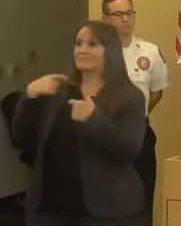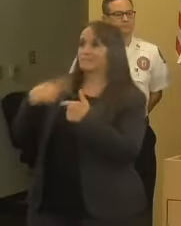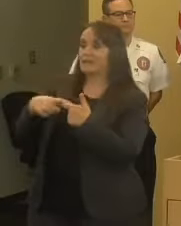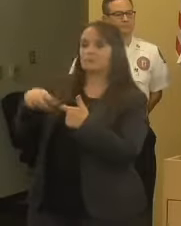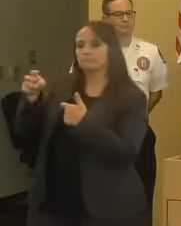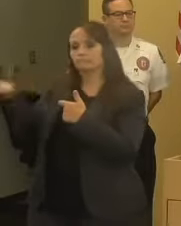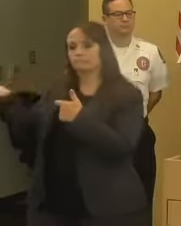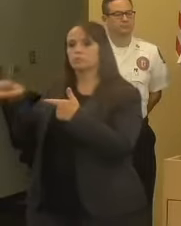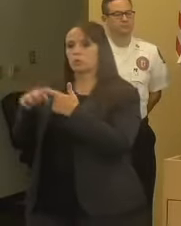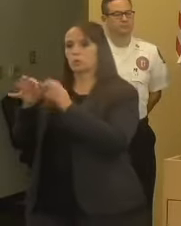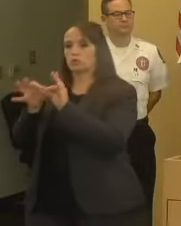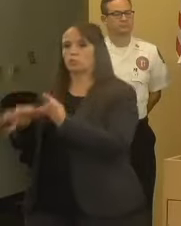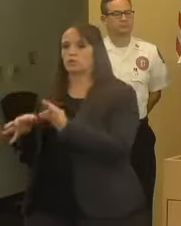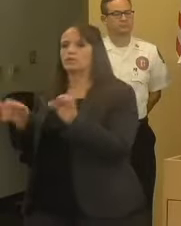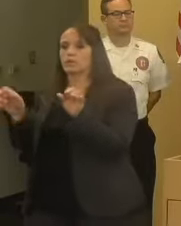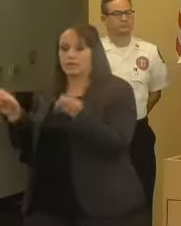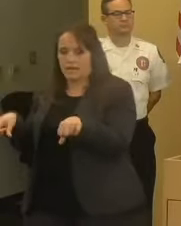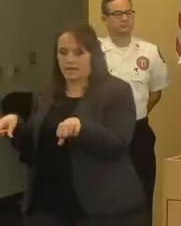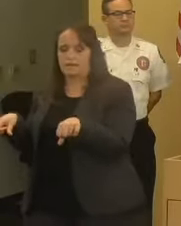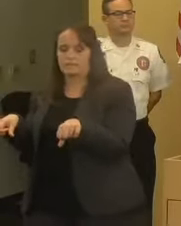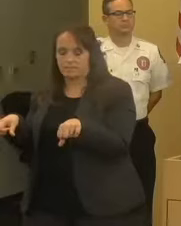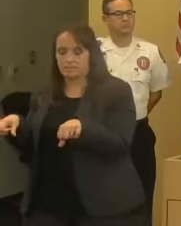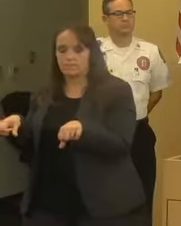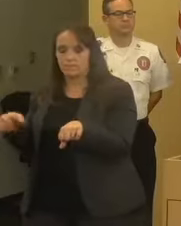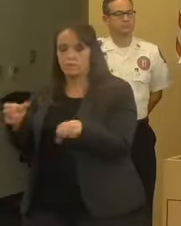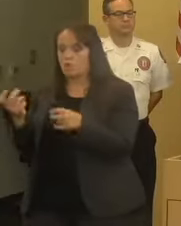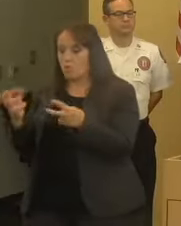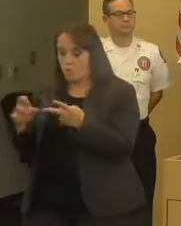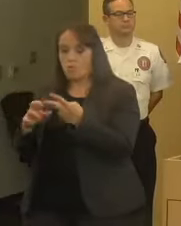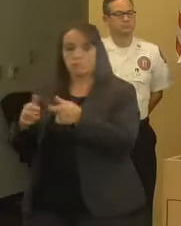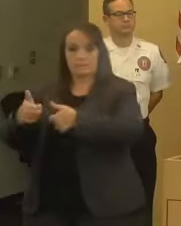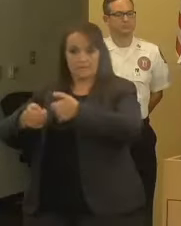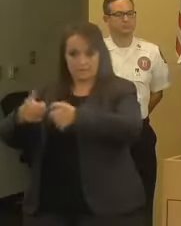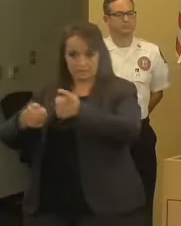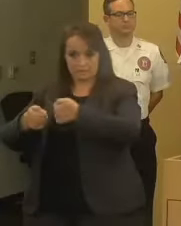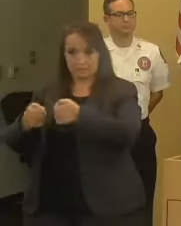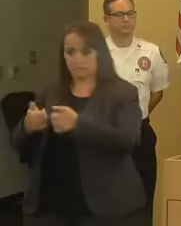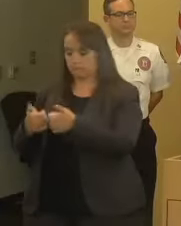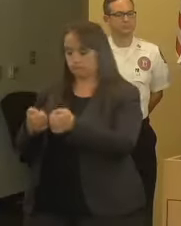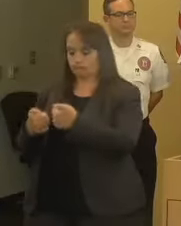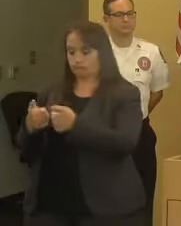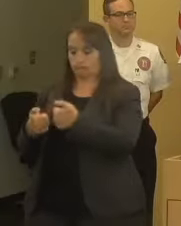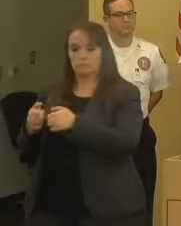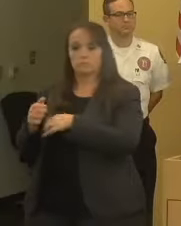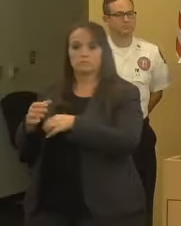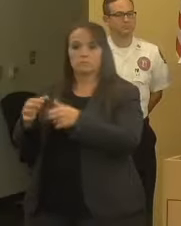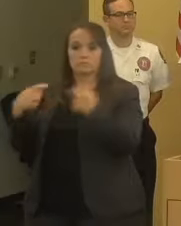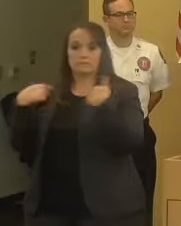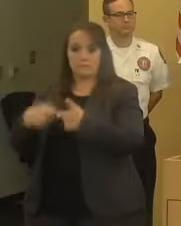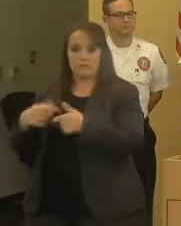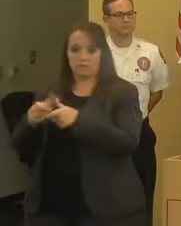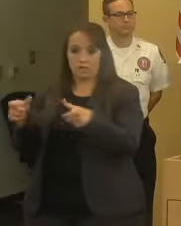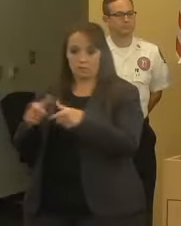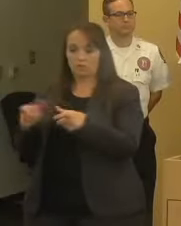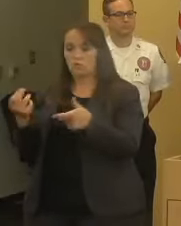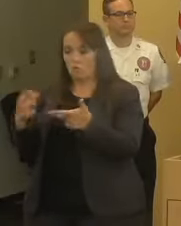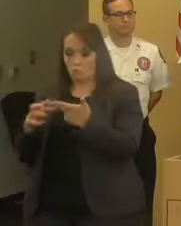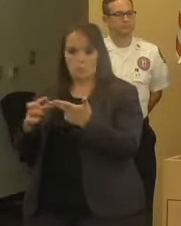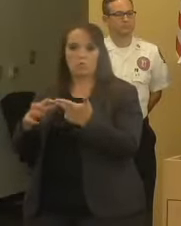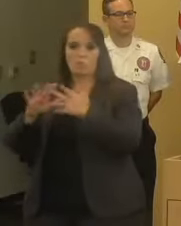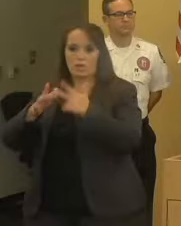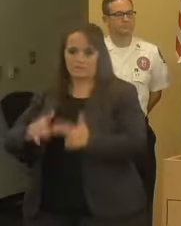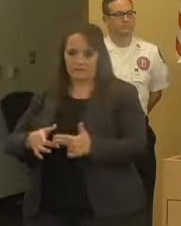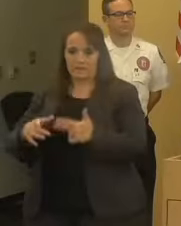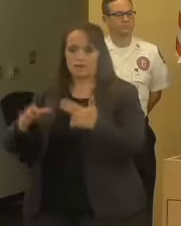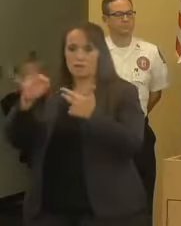translate Spanish to English by voice. We can do it on the text to 911, and we can do it on the 911helpme.com